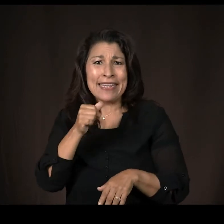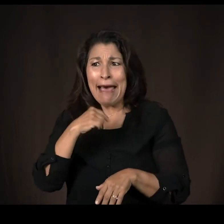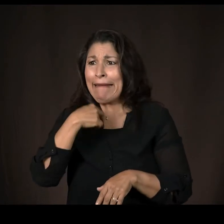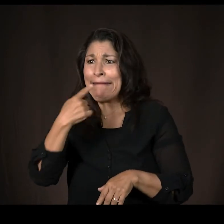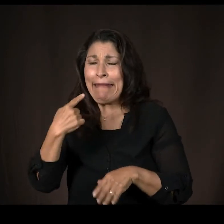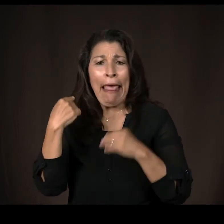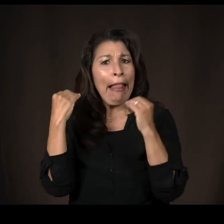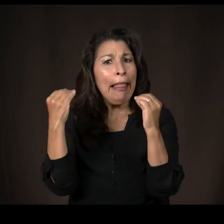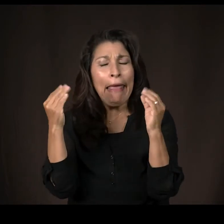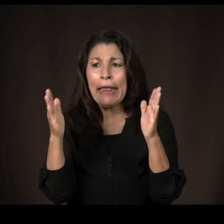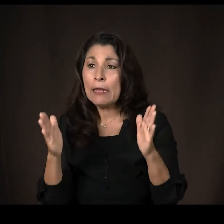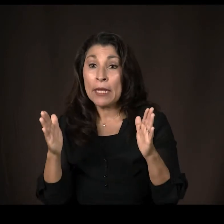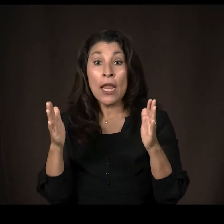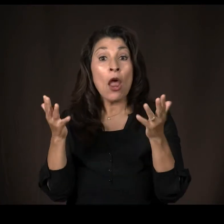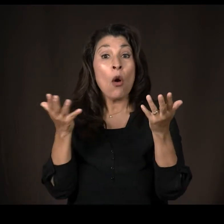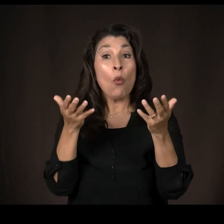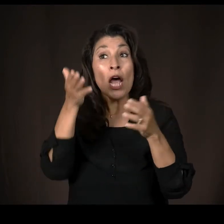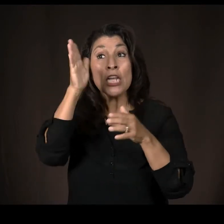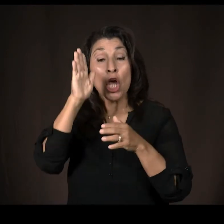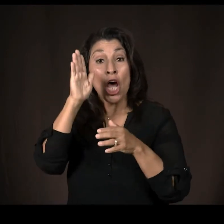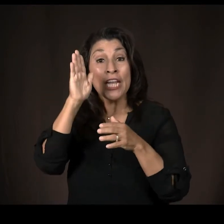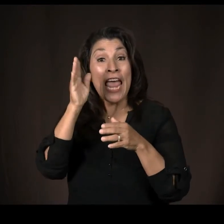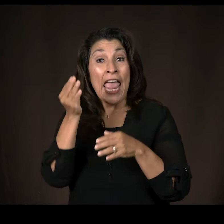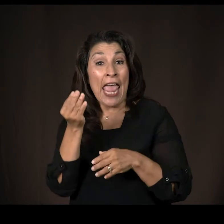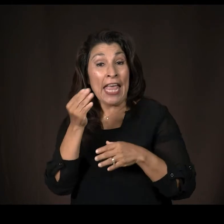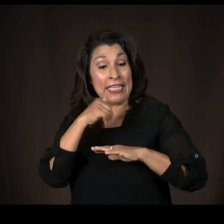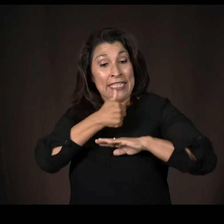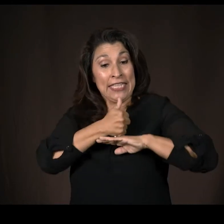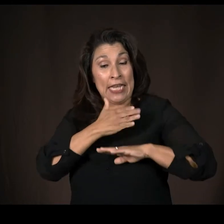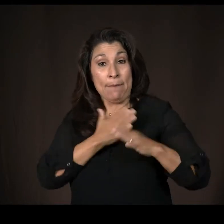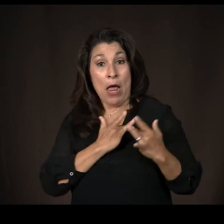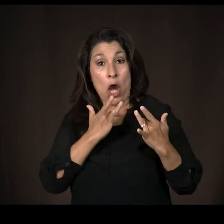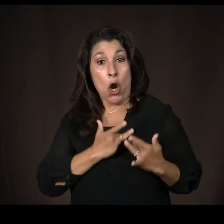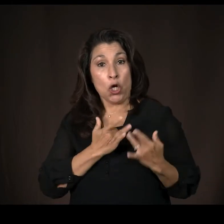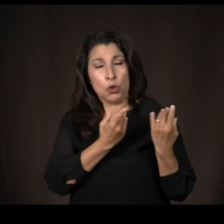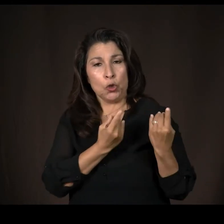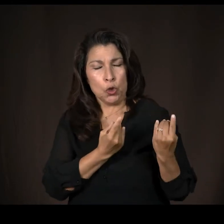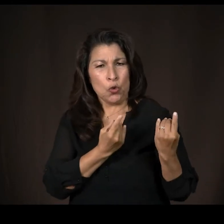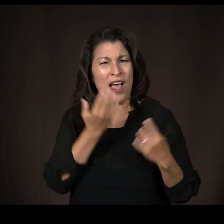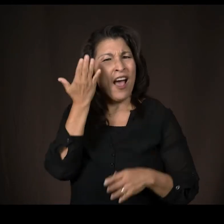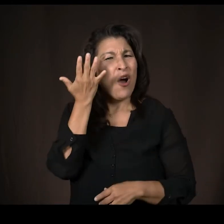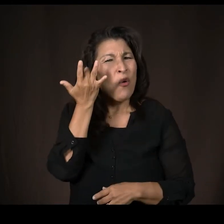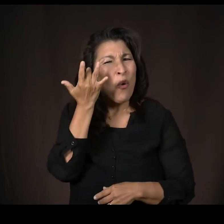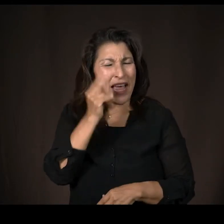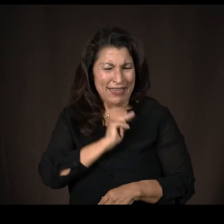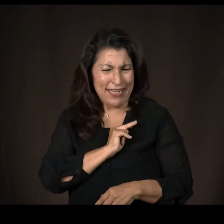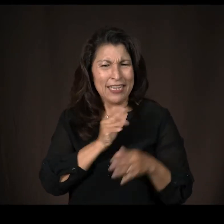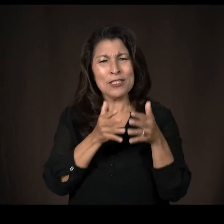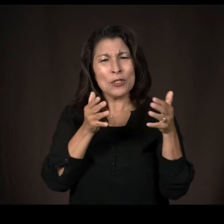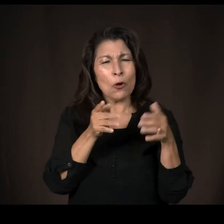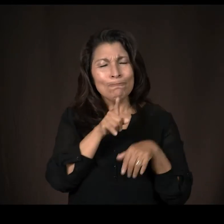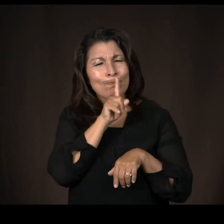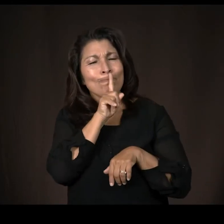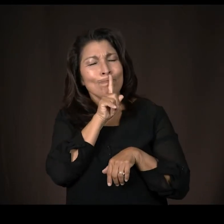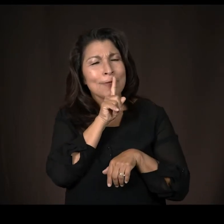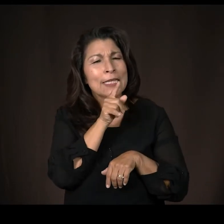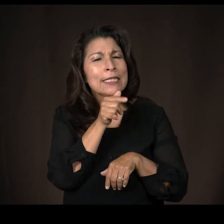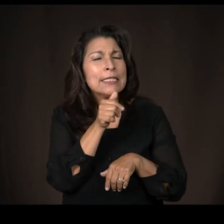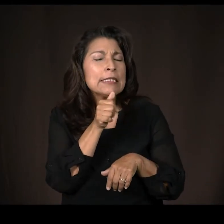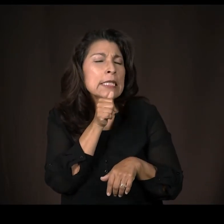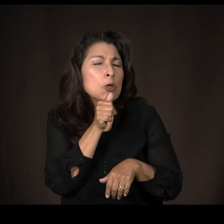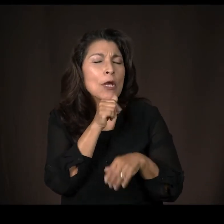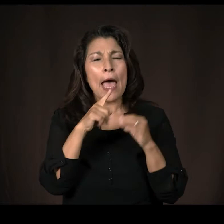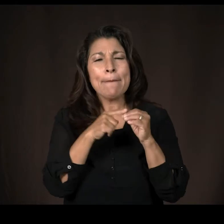put in my heart to do. Now, why is he doing this? Why is Nehemiah being so secretive about